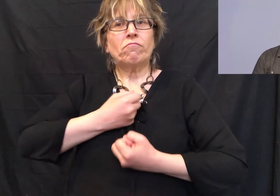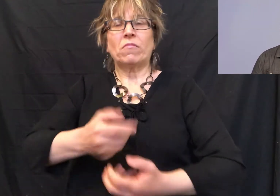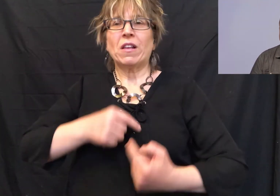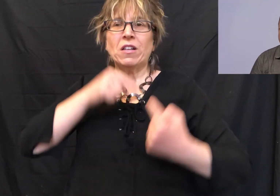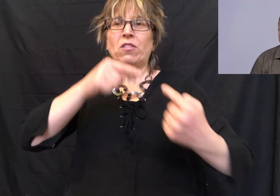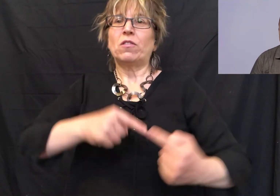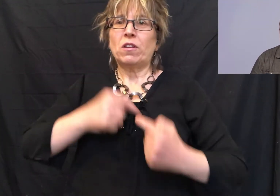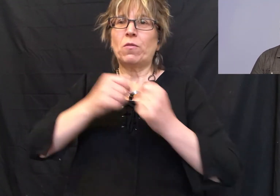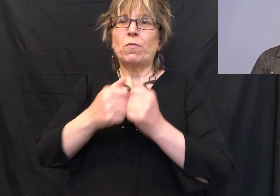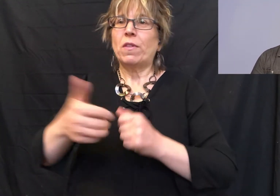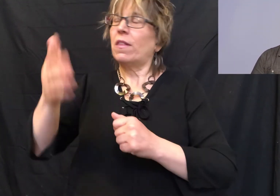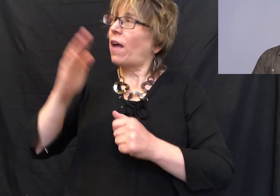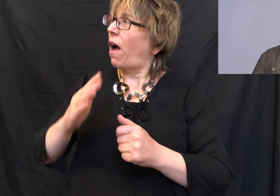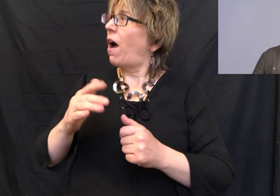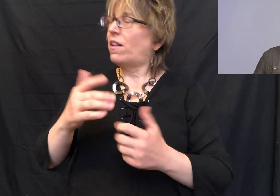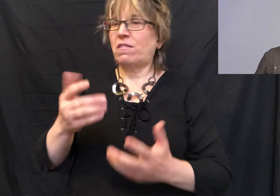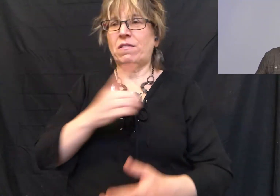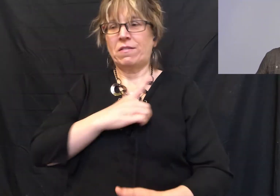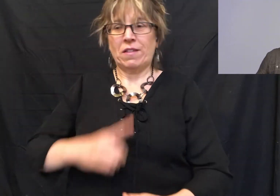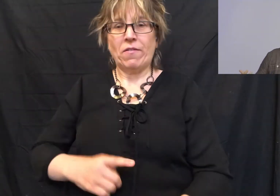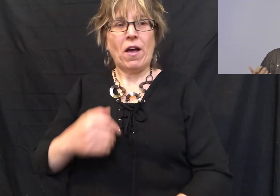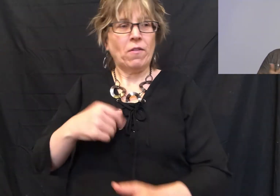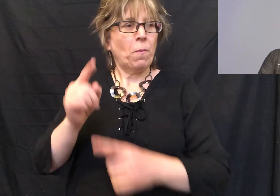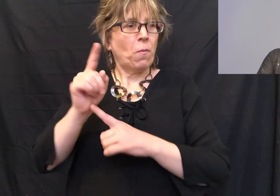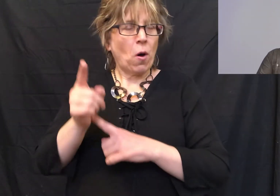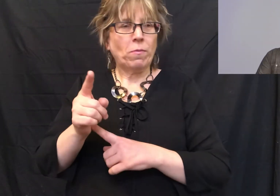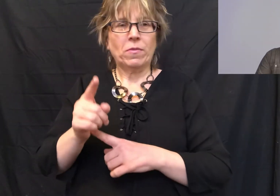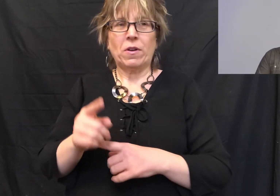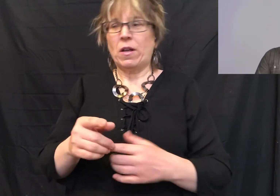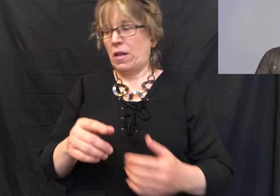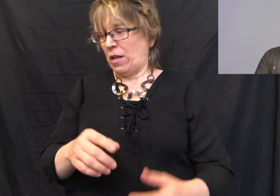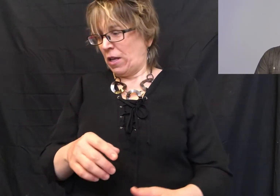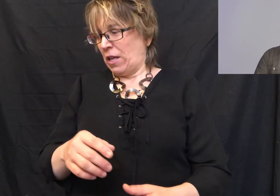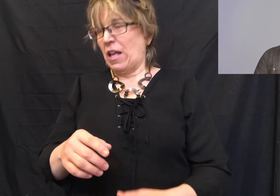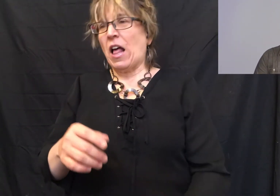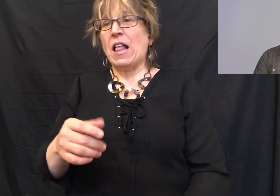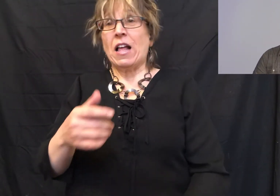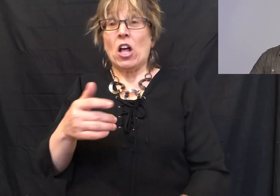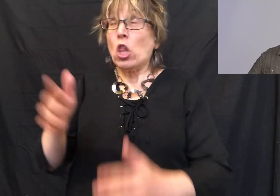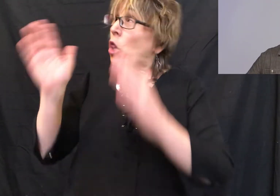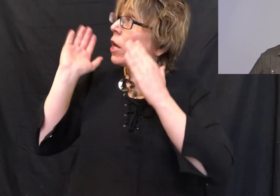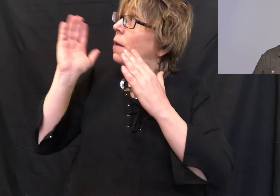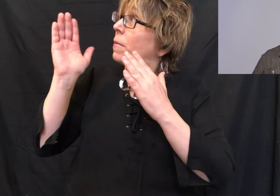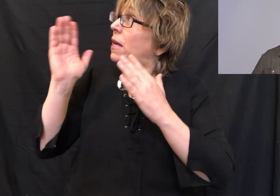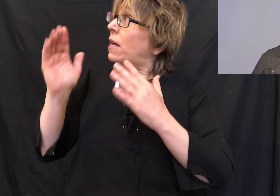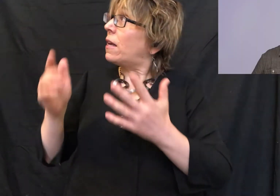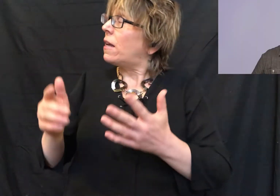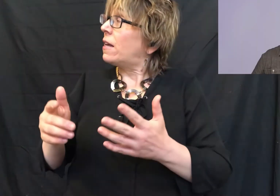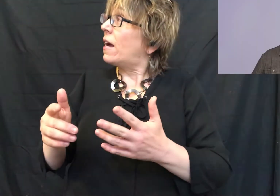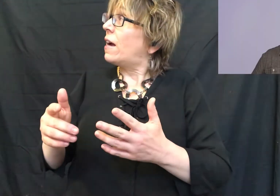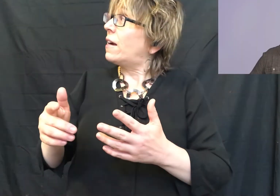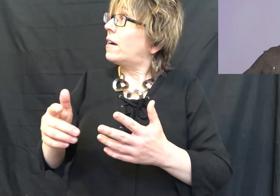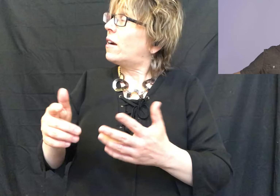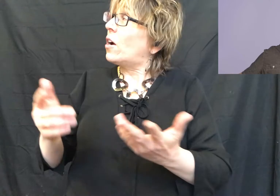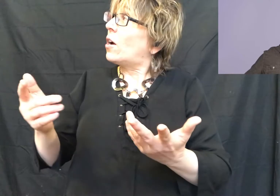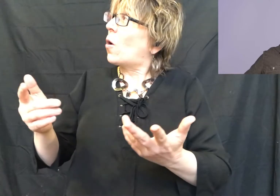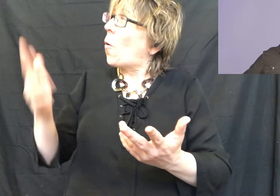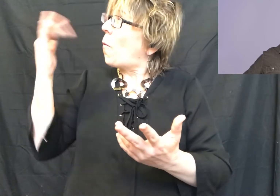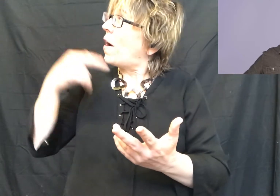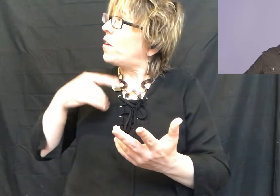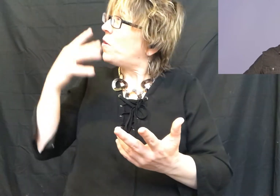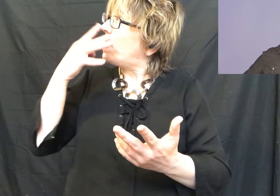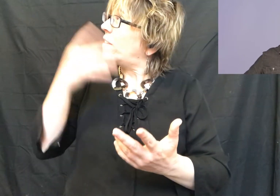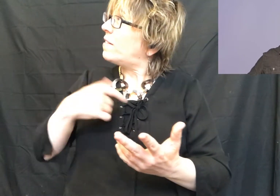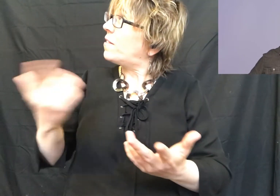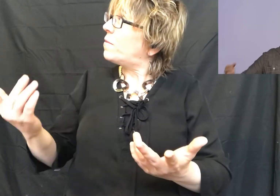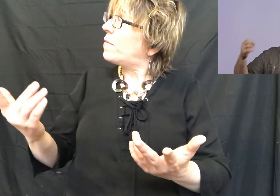wrestling with God. I mean, David even has a moment in Psalm 13. He's like, Lord, look at me, listen to me, or I'm going to sleep in death. Why are you ignoring